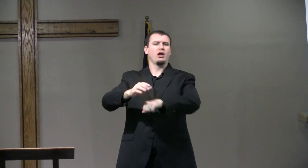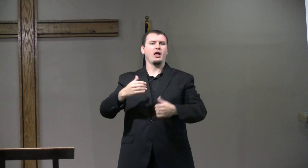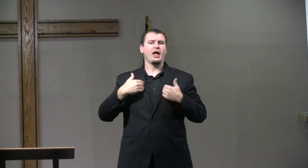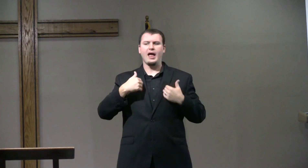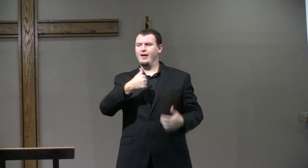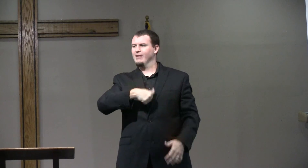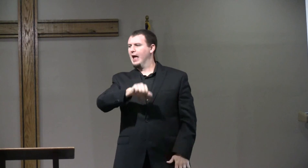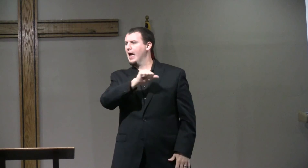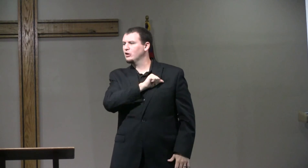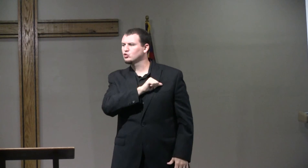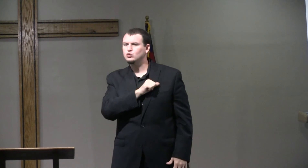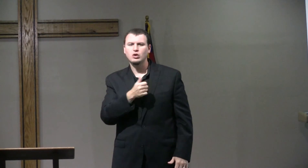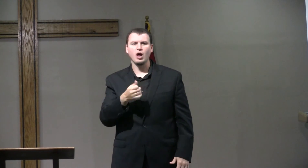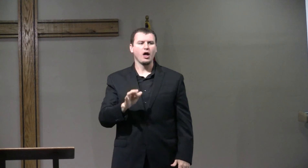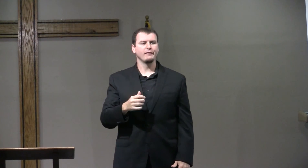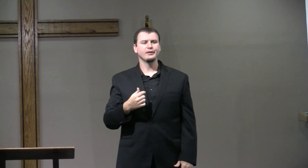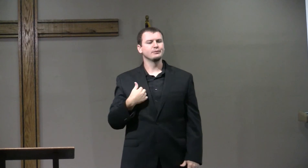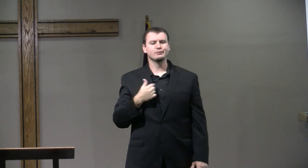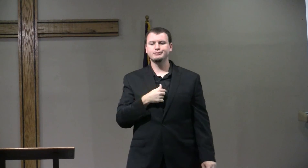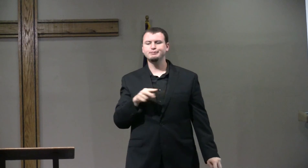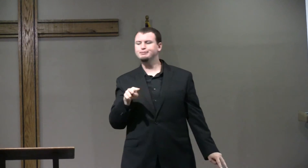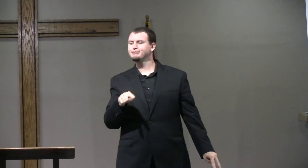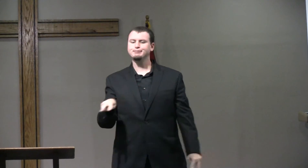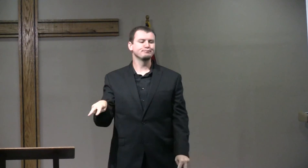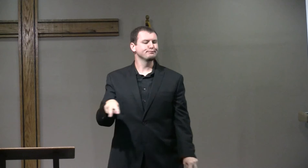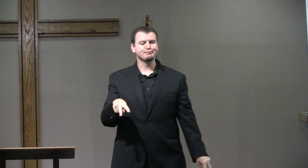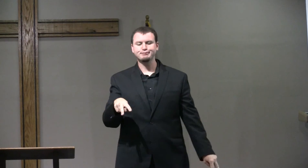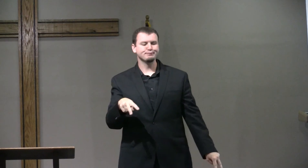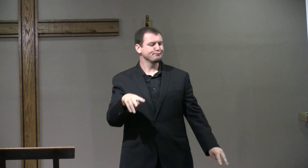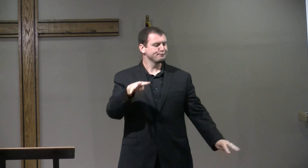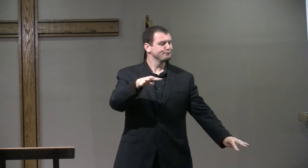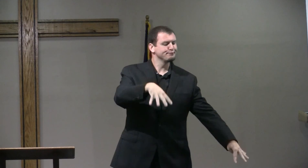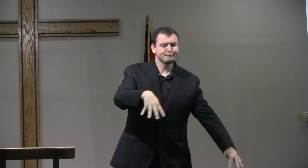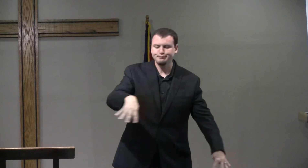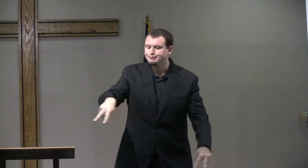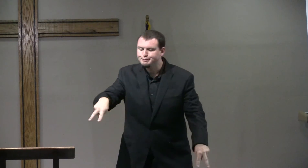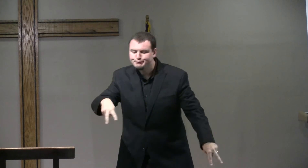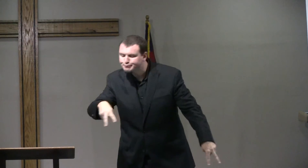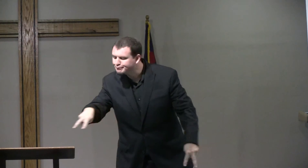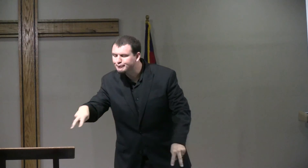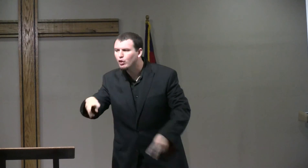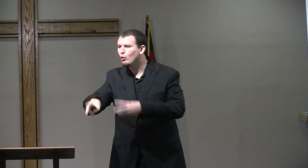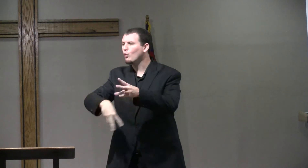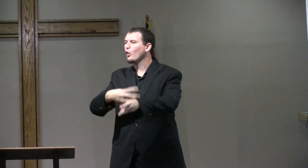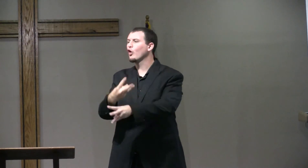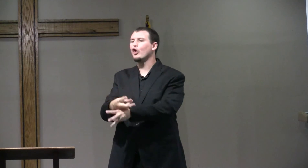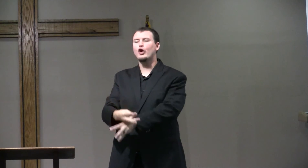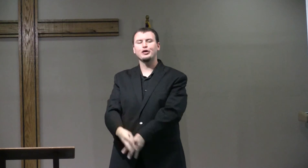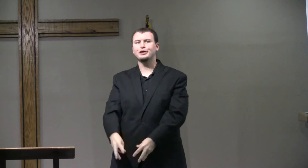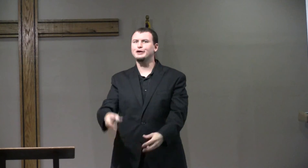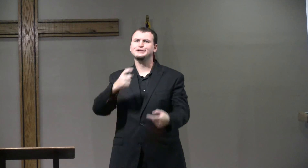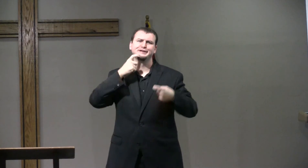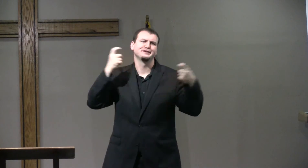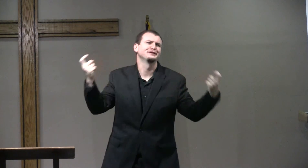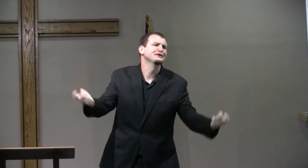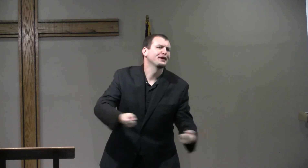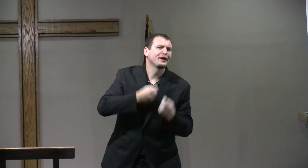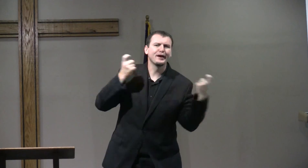For so long, the church has an attitude of looking down at others, looking down at the world.